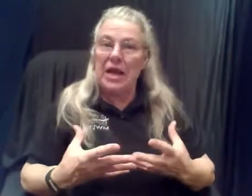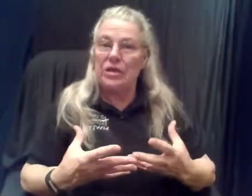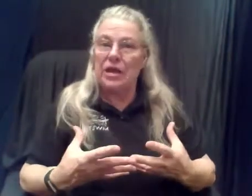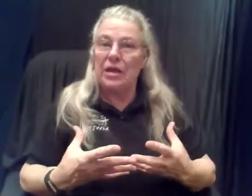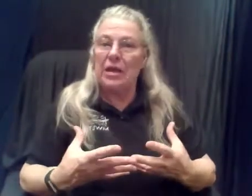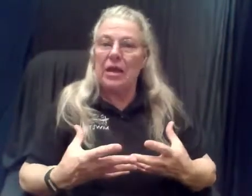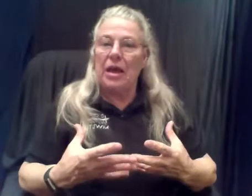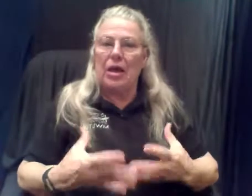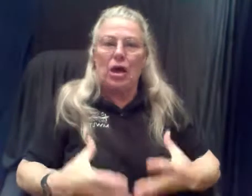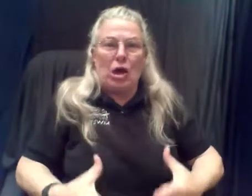raging,